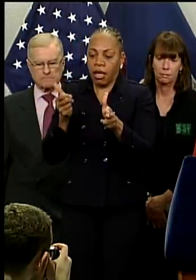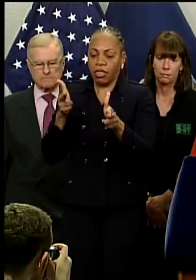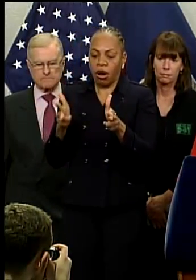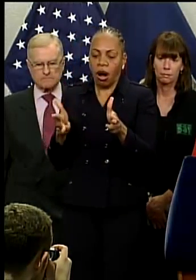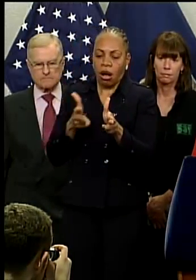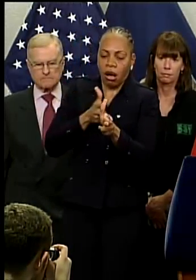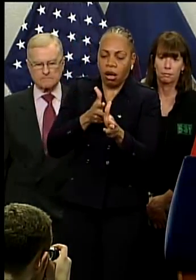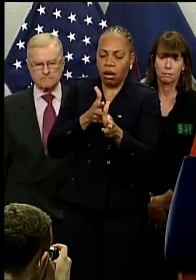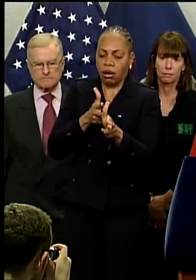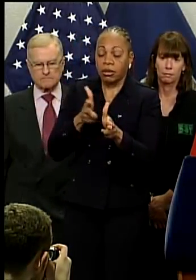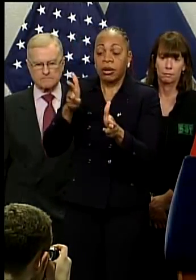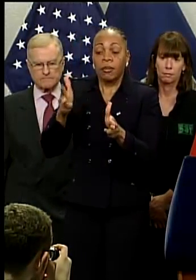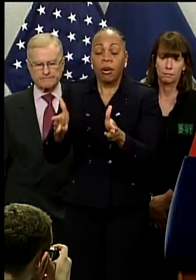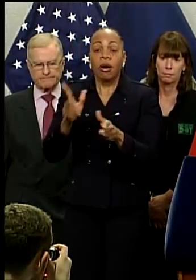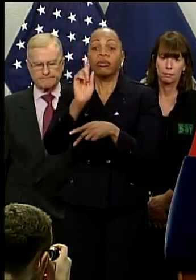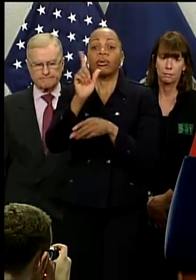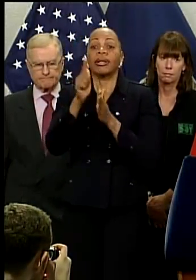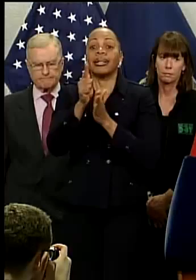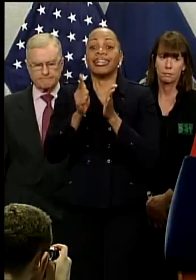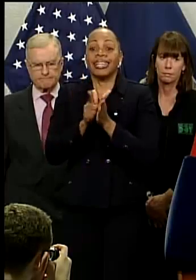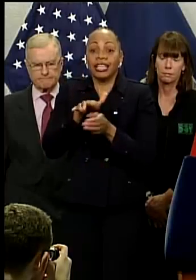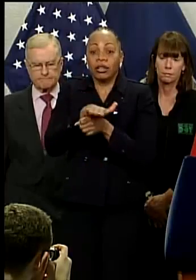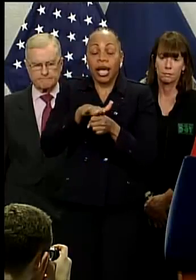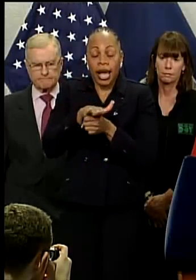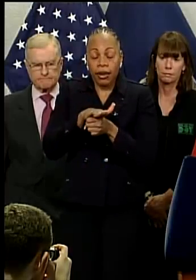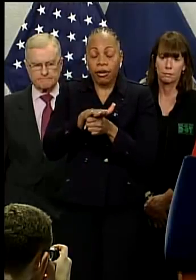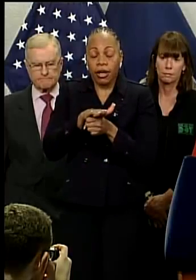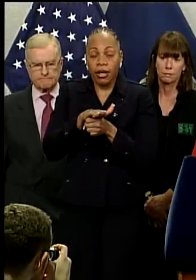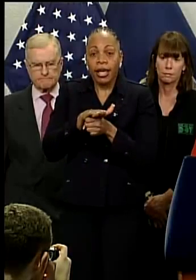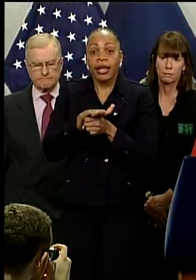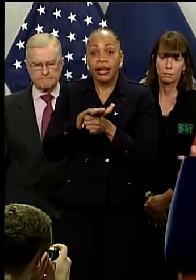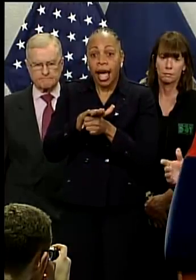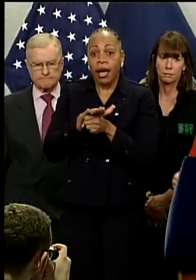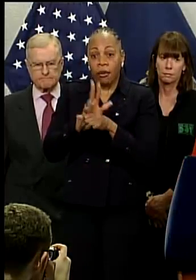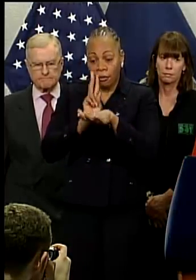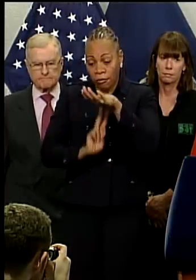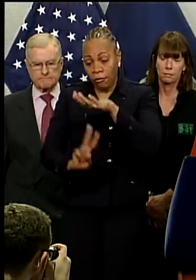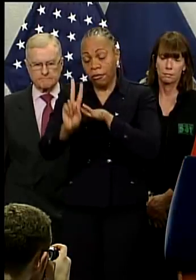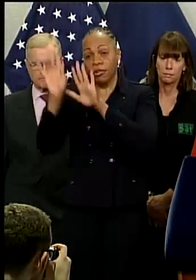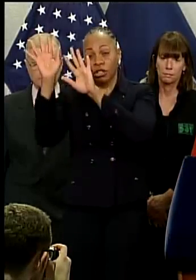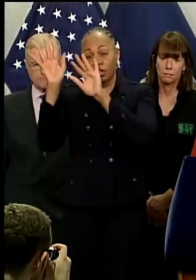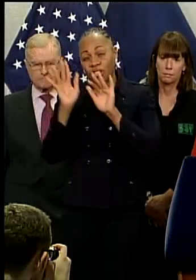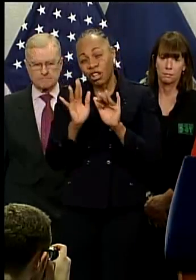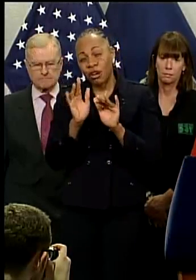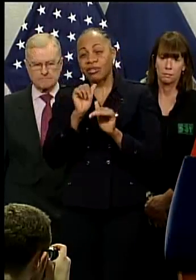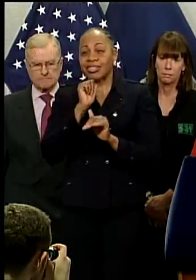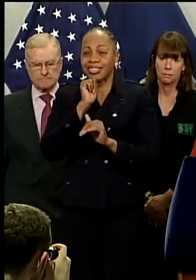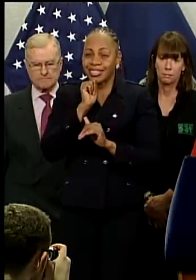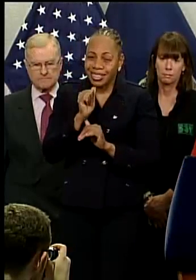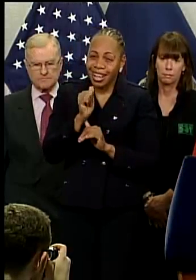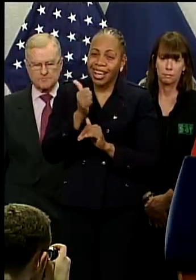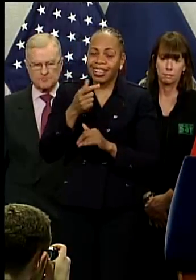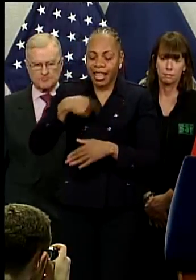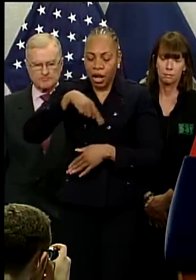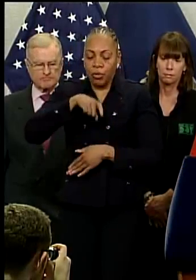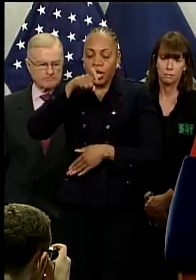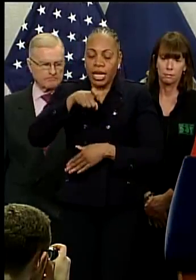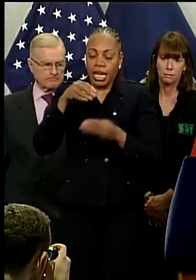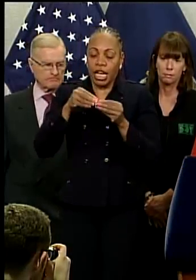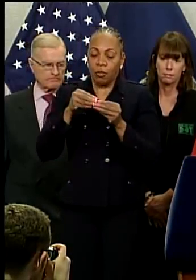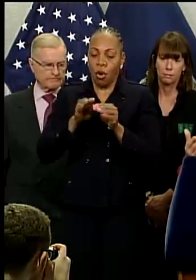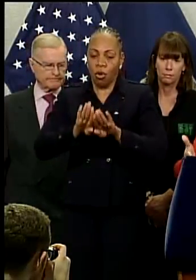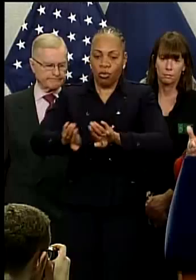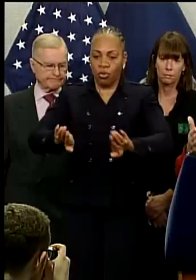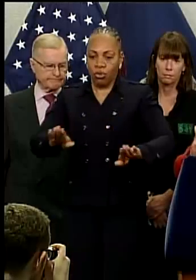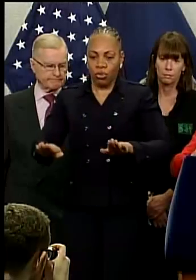car in a legal space. The forecast for snow is not such that we need extra room. The plows will be able to get